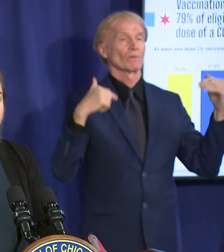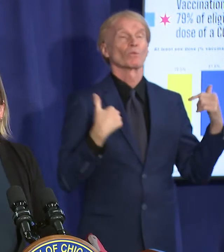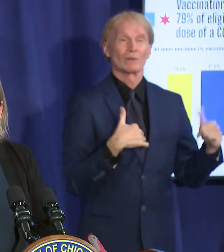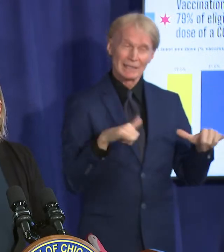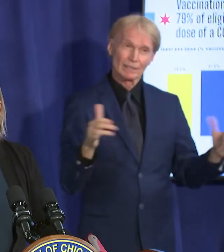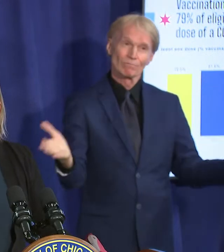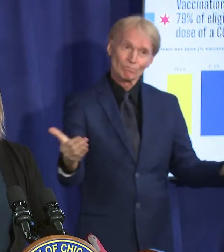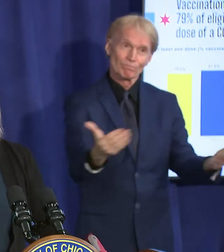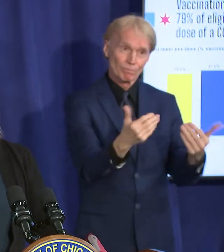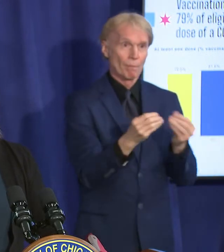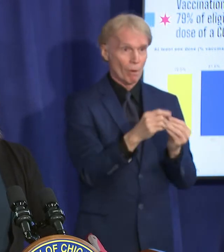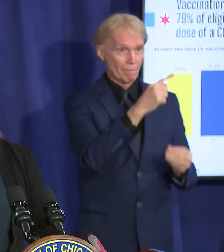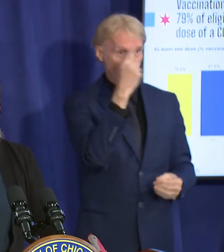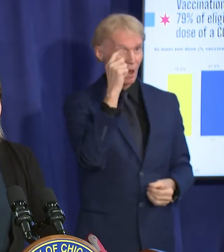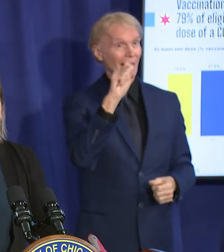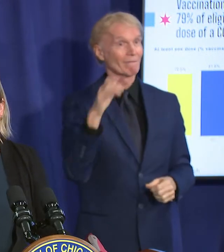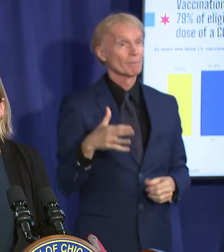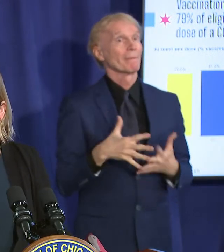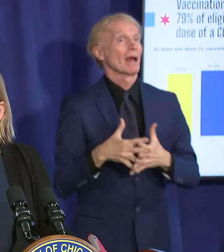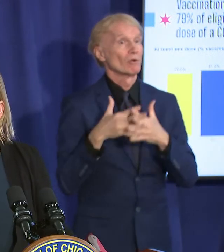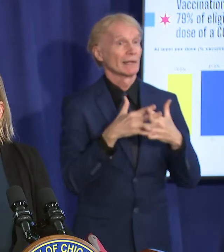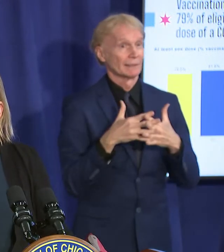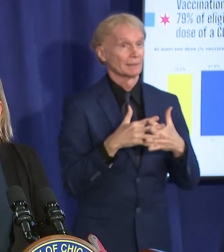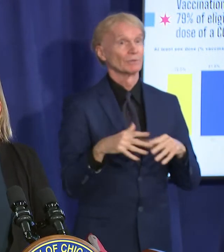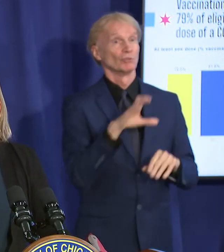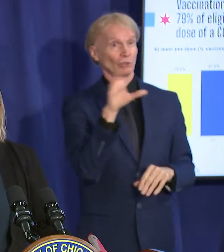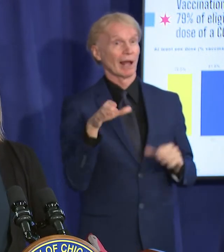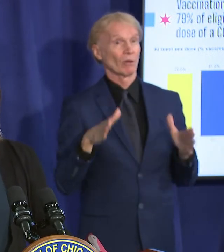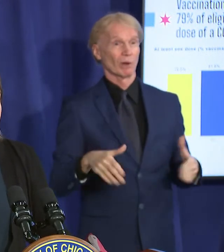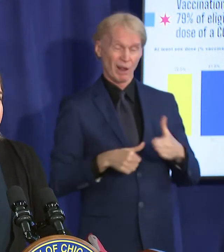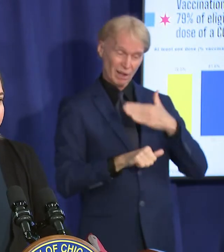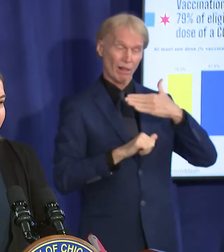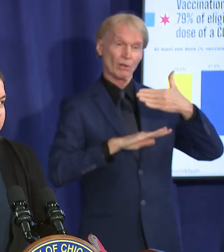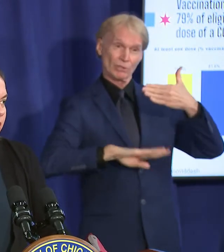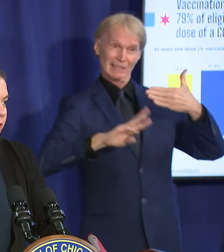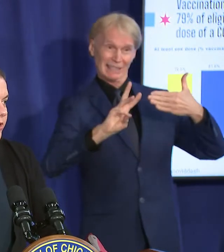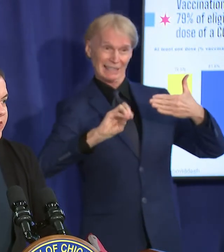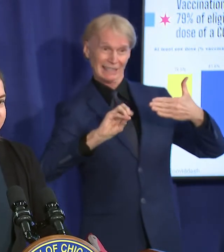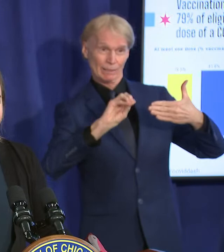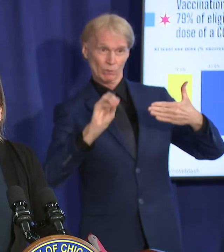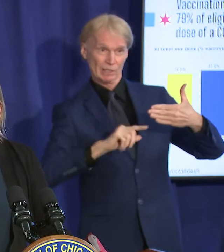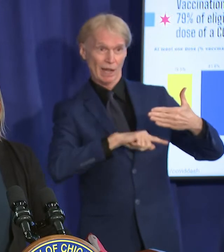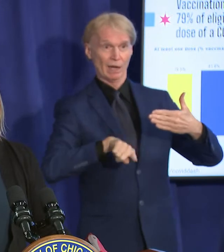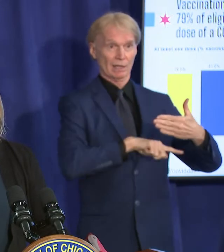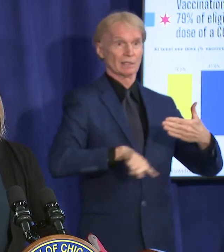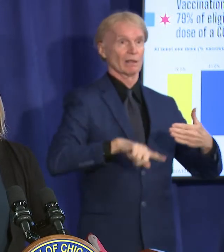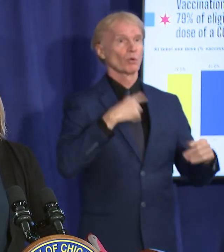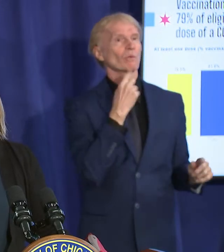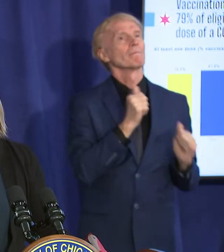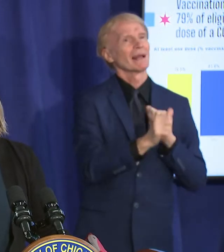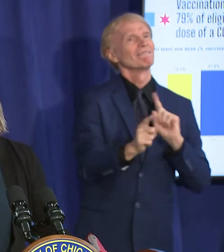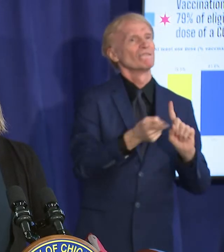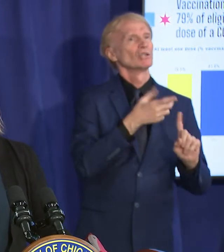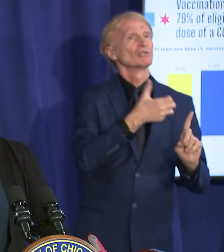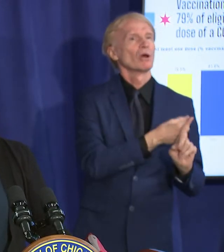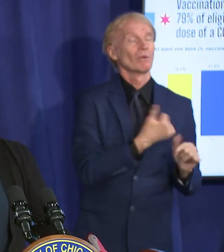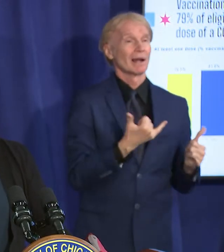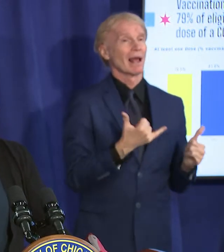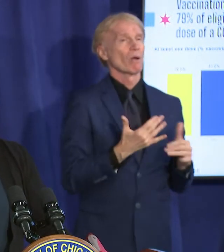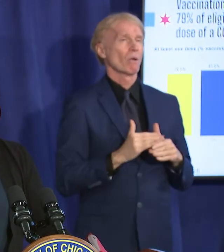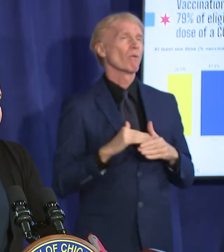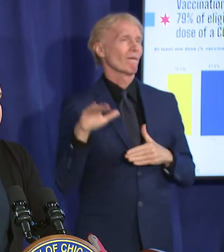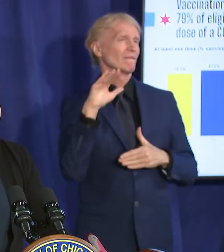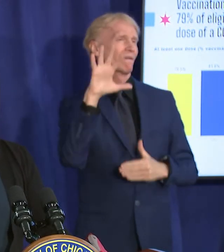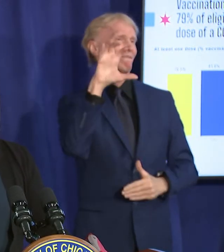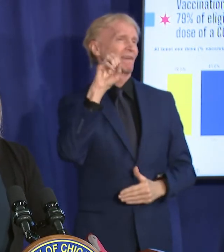Black African-American Chicagoans. We're under 60% still for Black Chicagoans that have had a first dose, and we're just over 50%